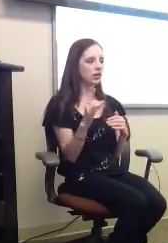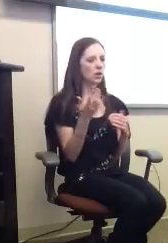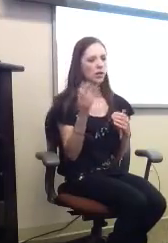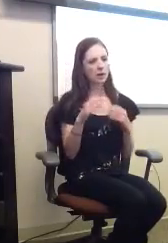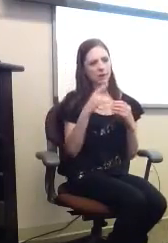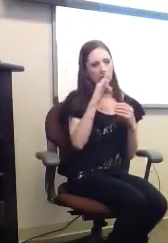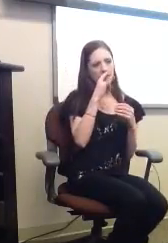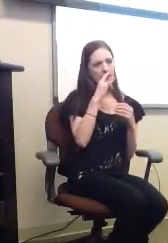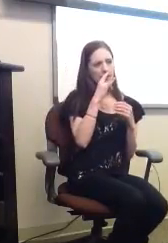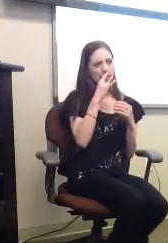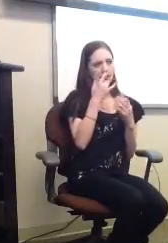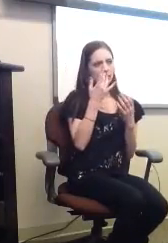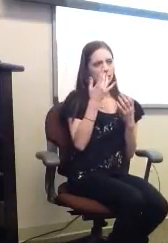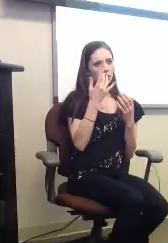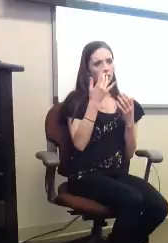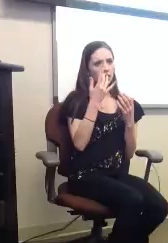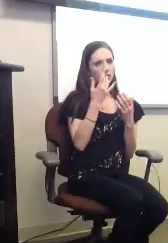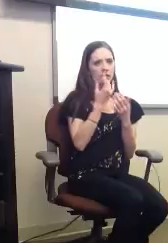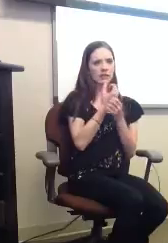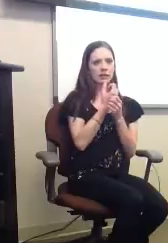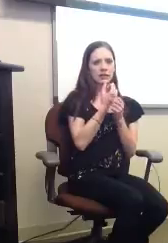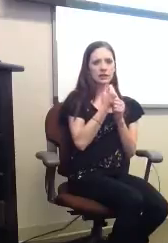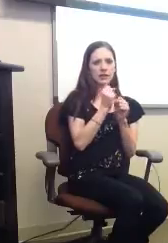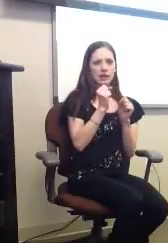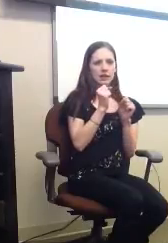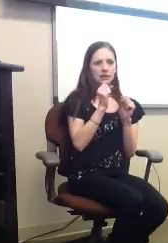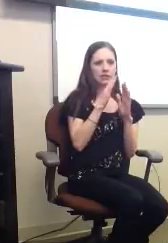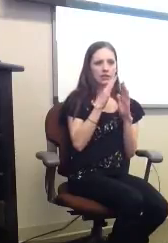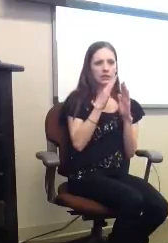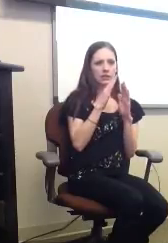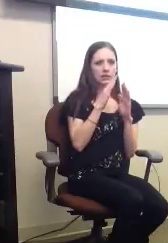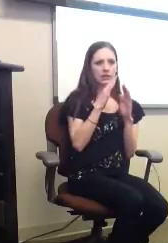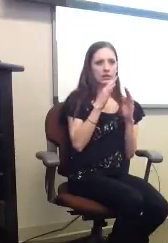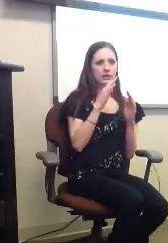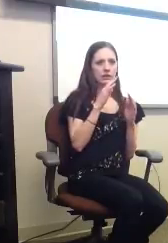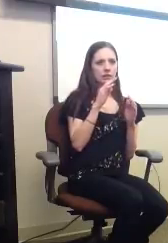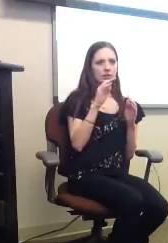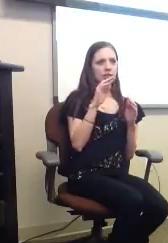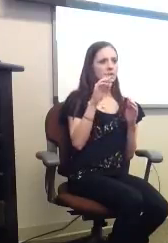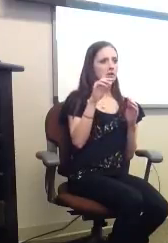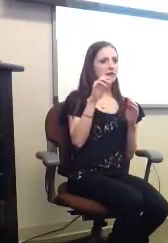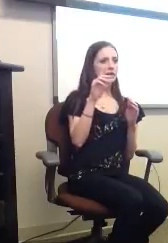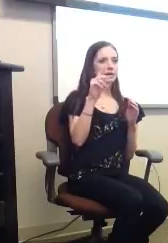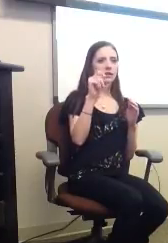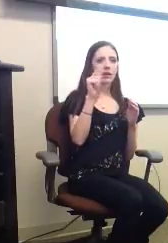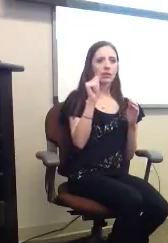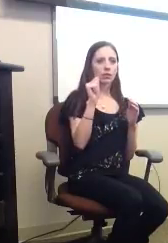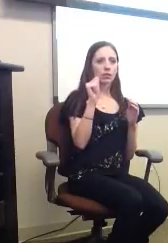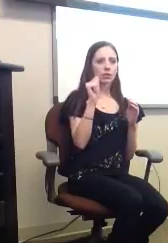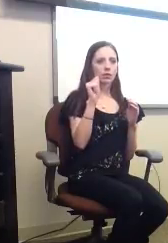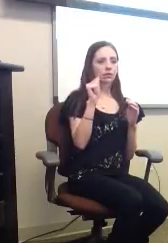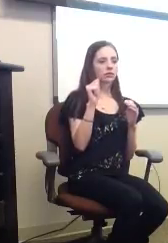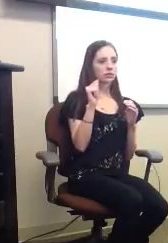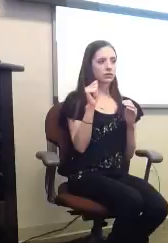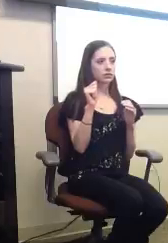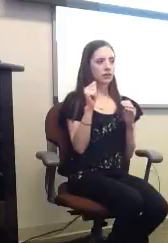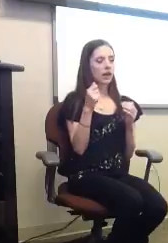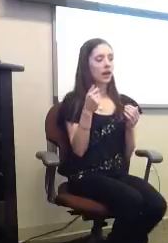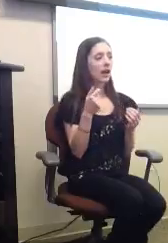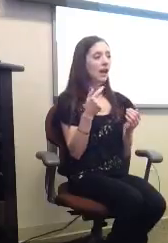the, That would fit under the IRS definition of a dependent. Like I said, this is one of those situations where when